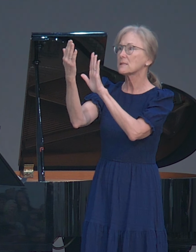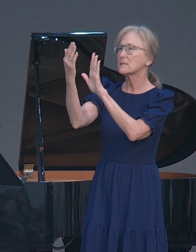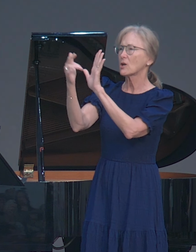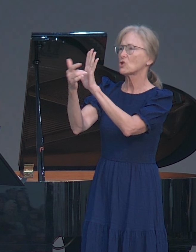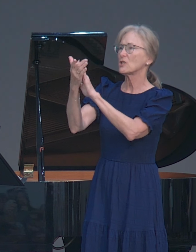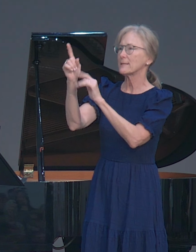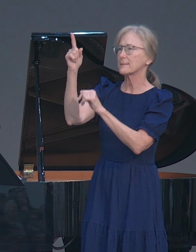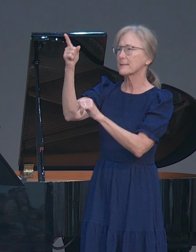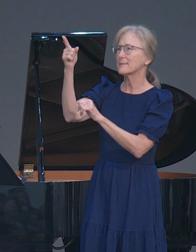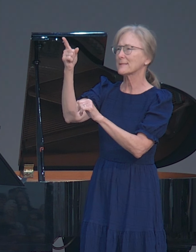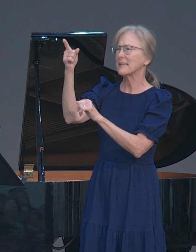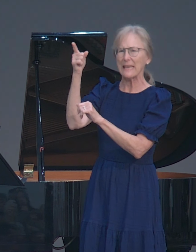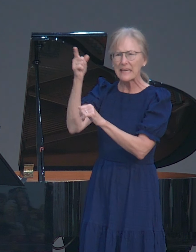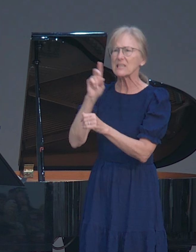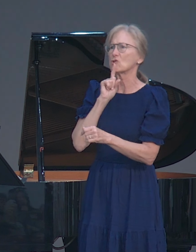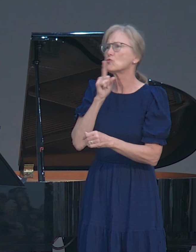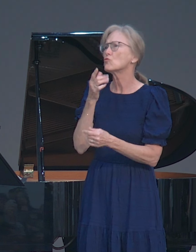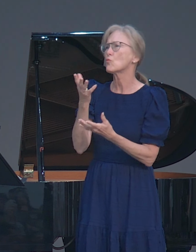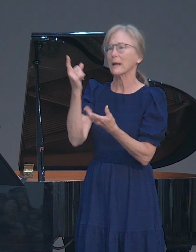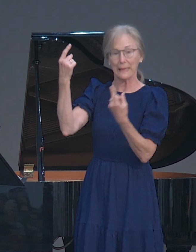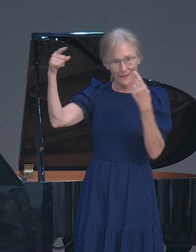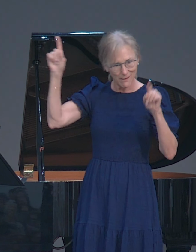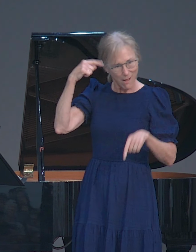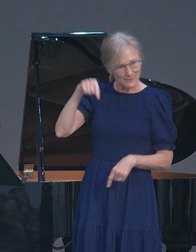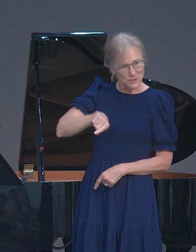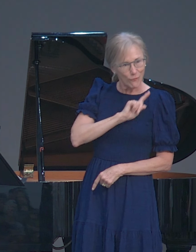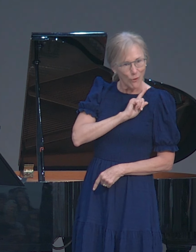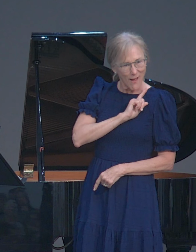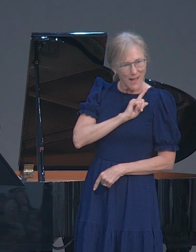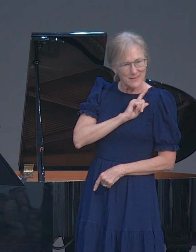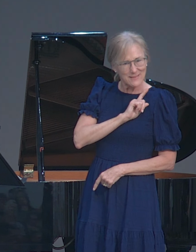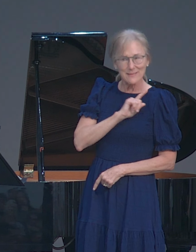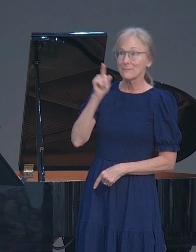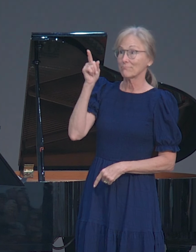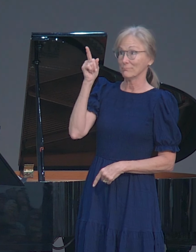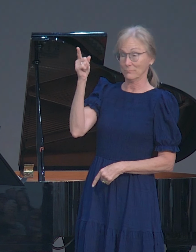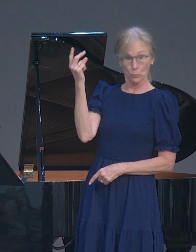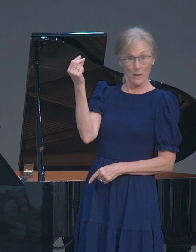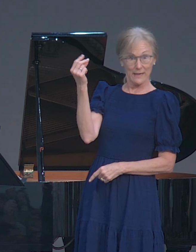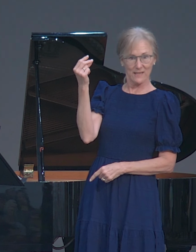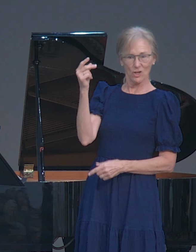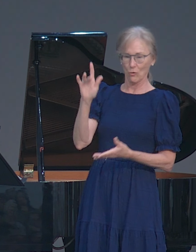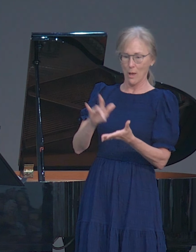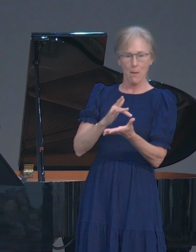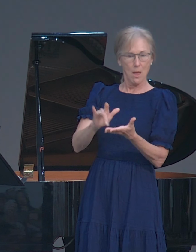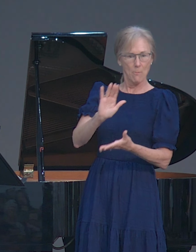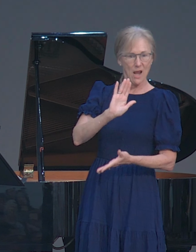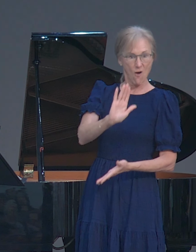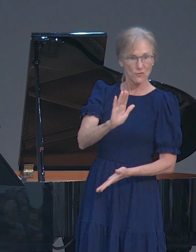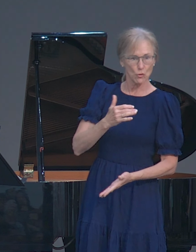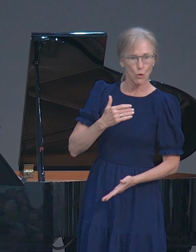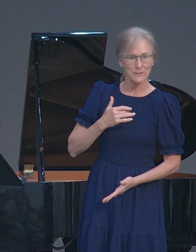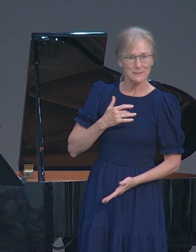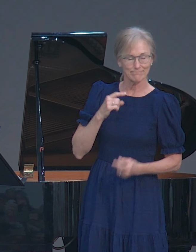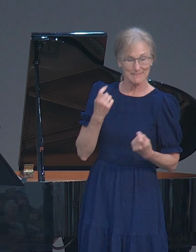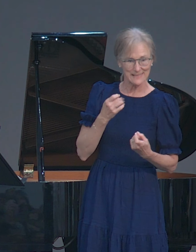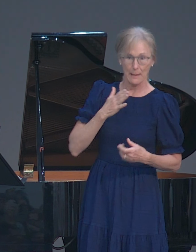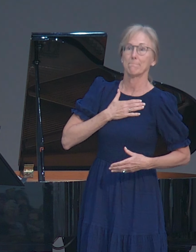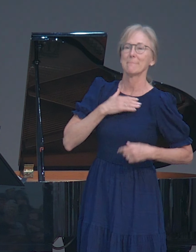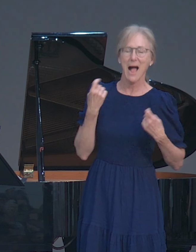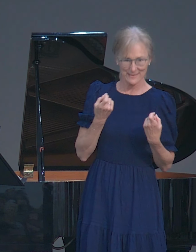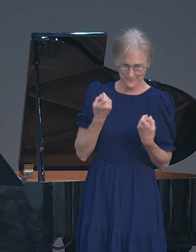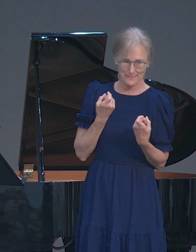truth of what he has accomplished. He paid for your sin, an awful payment, a terrible punishment. He took